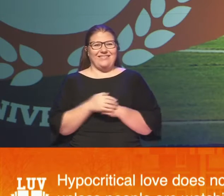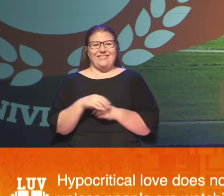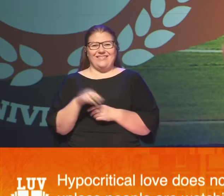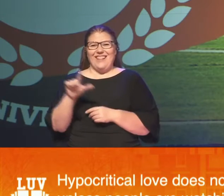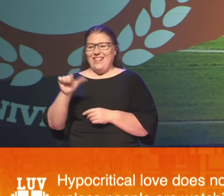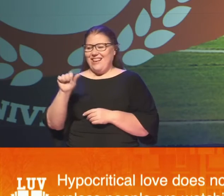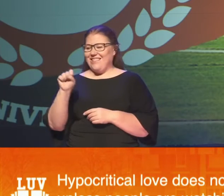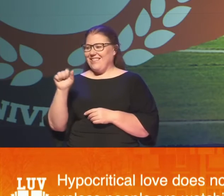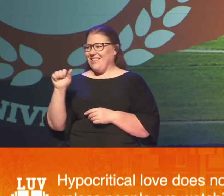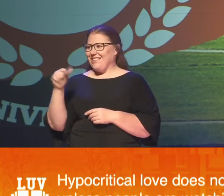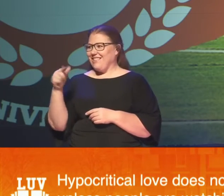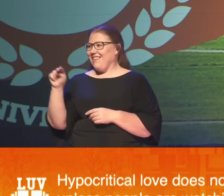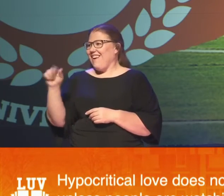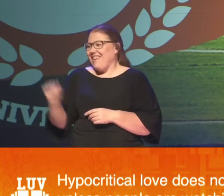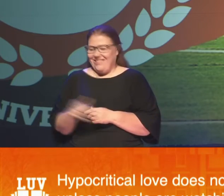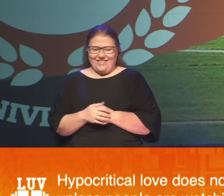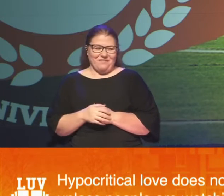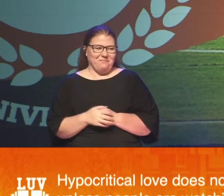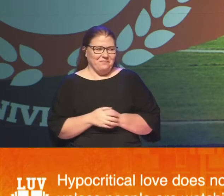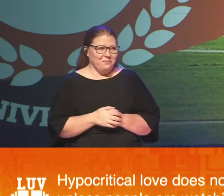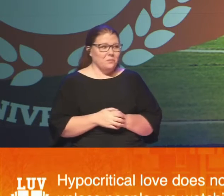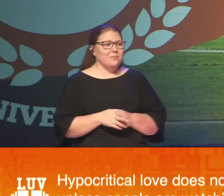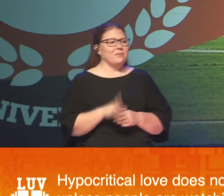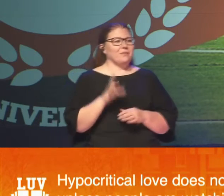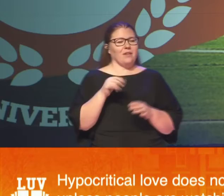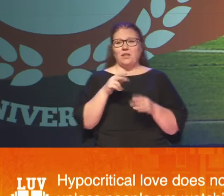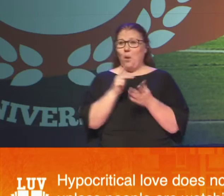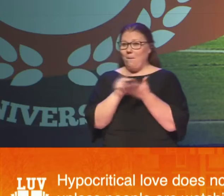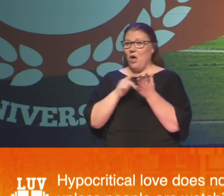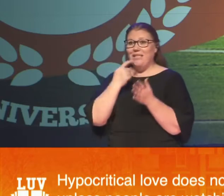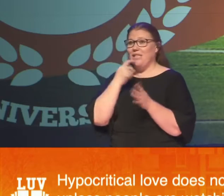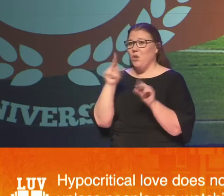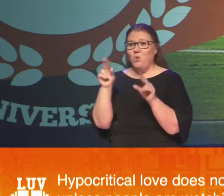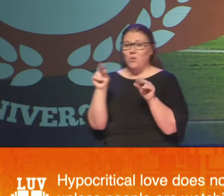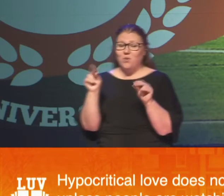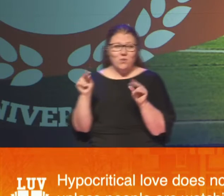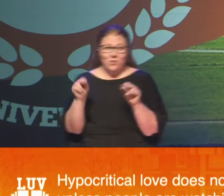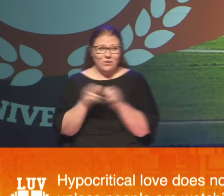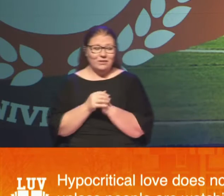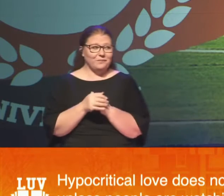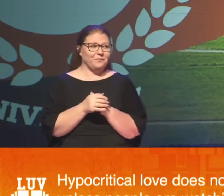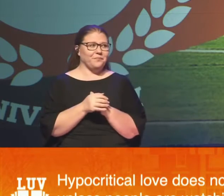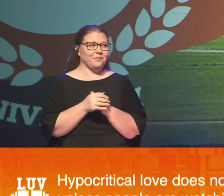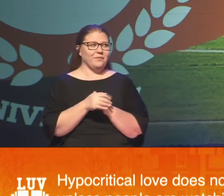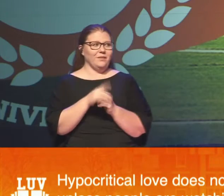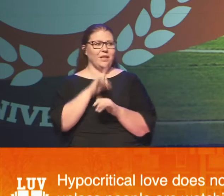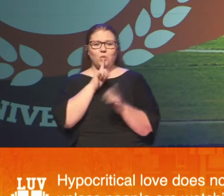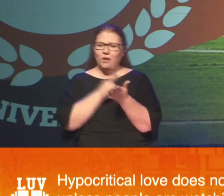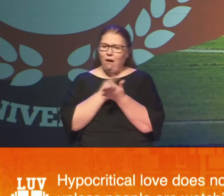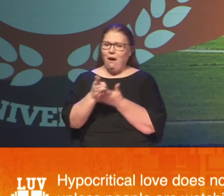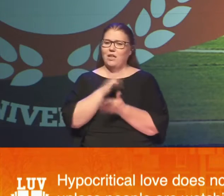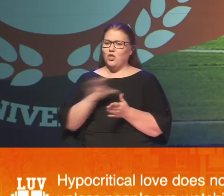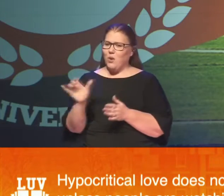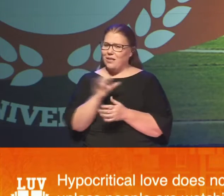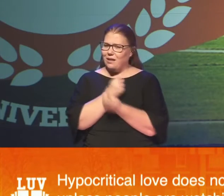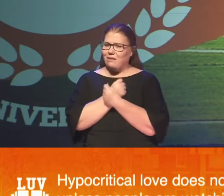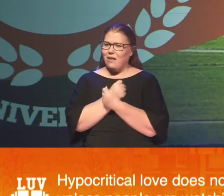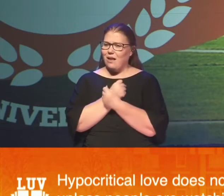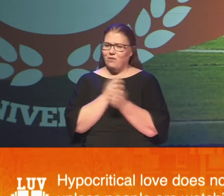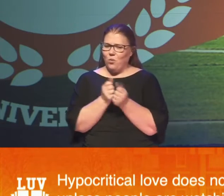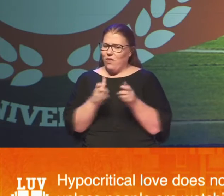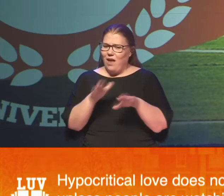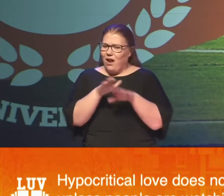to do something here to help them out, right? But that's Paul says, no. Like real, genuine, Christ-like love that is